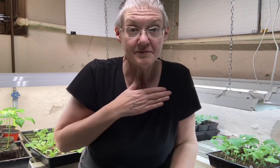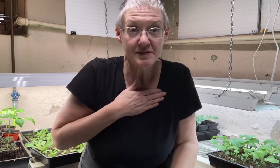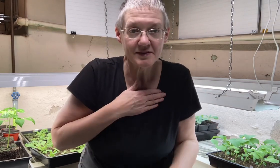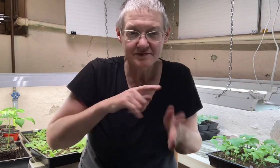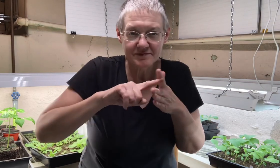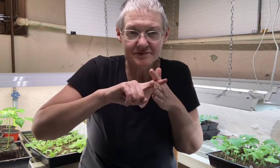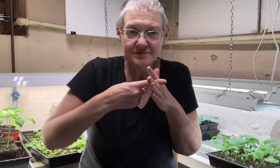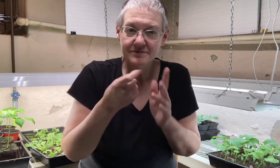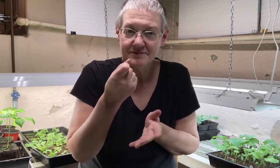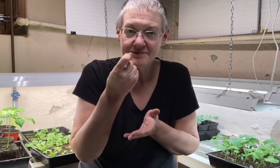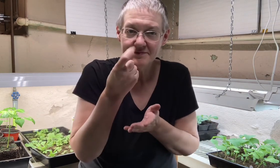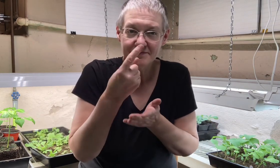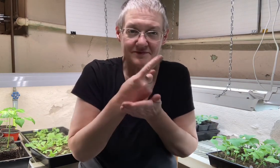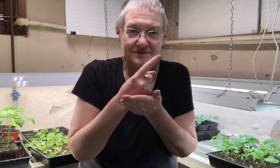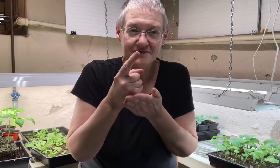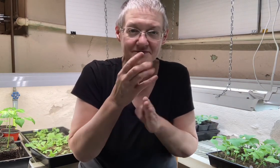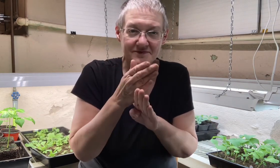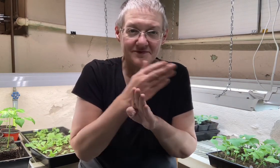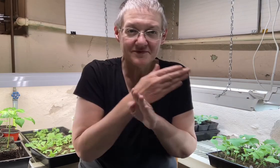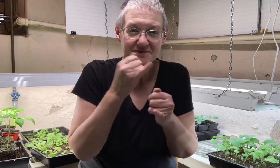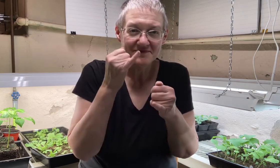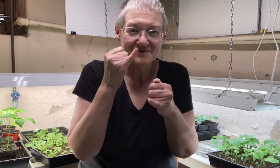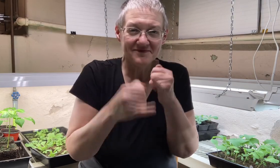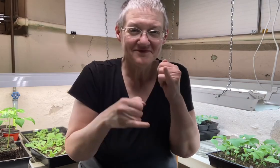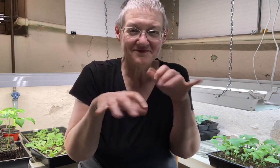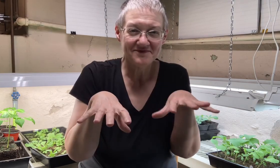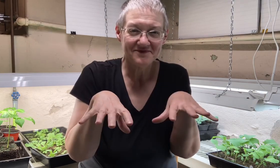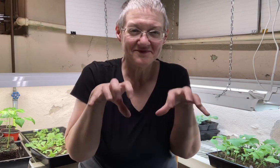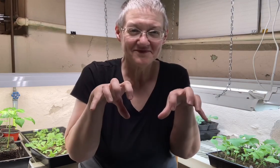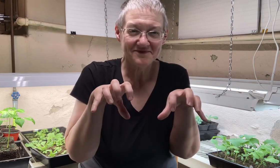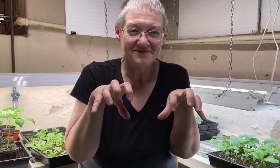I started mine 11 weeks before my last frost.